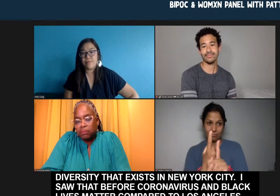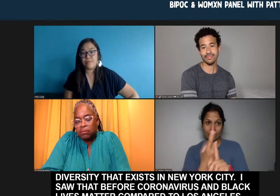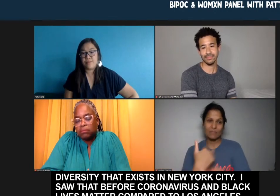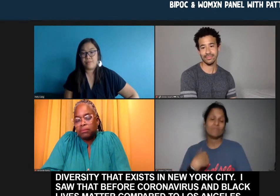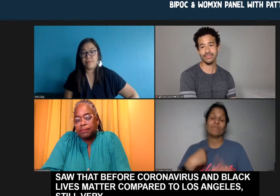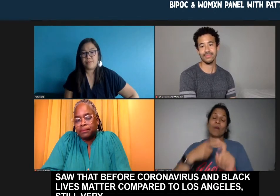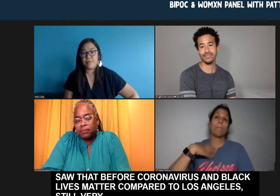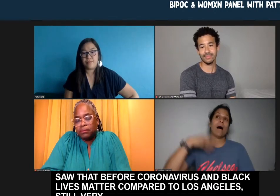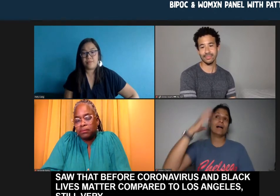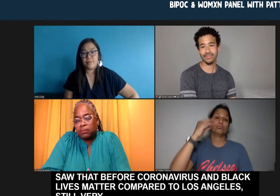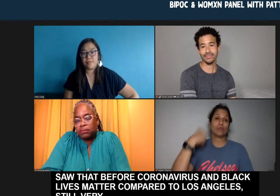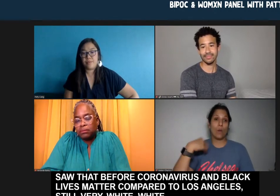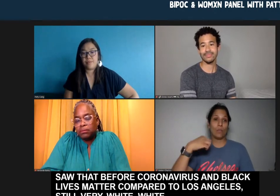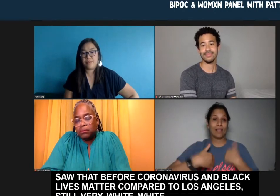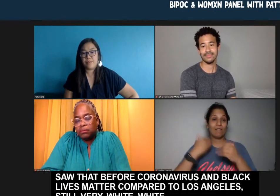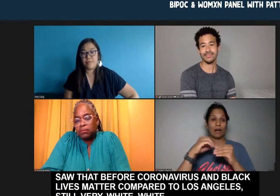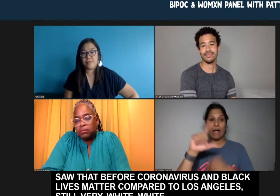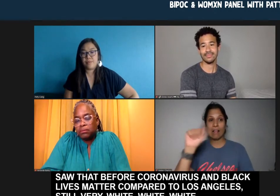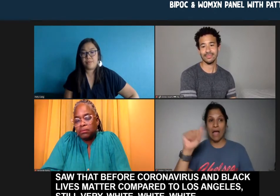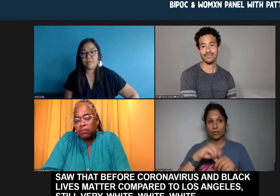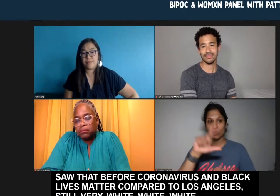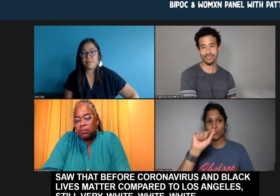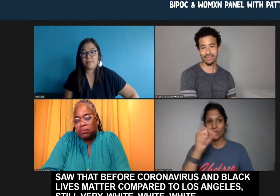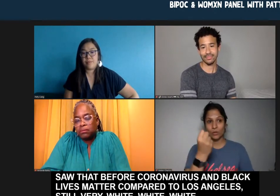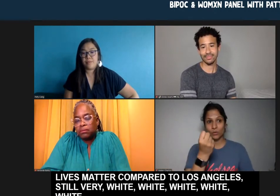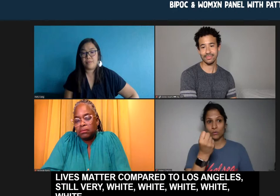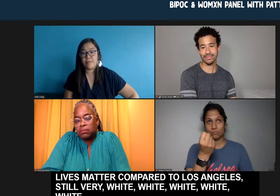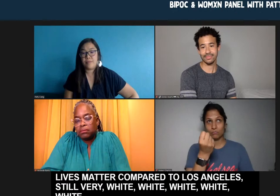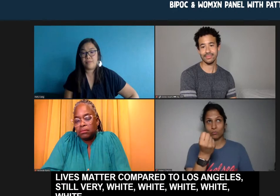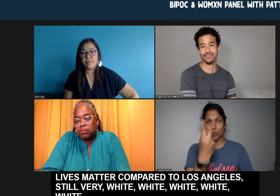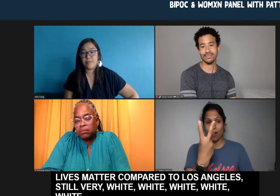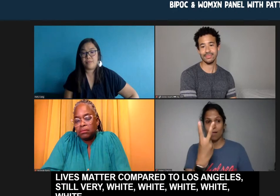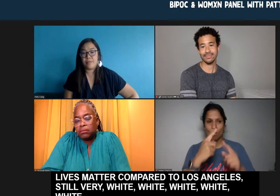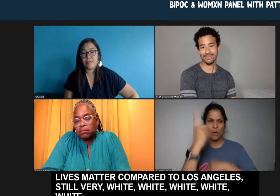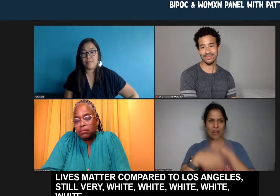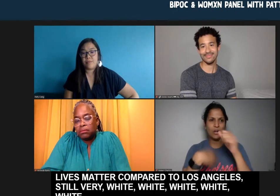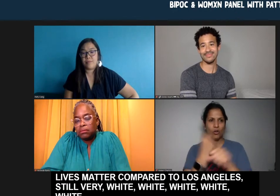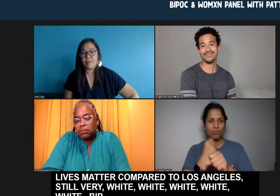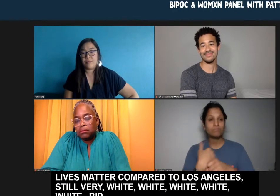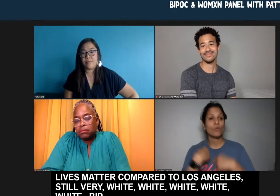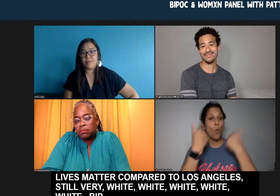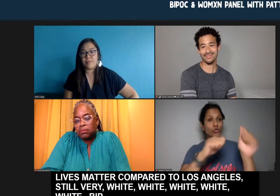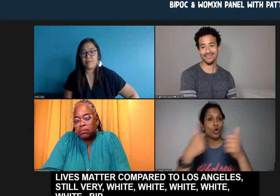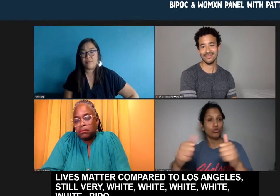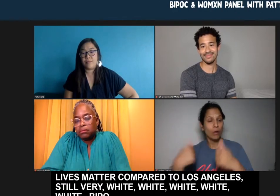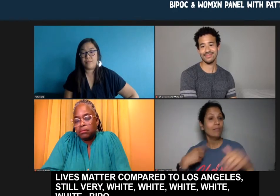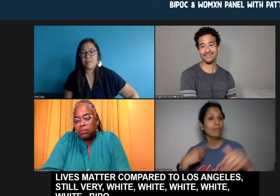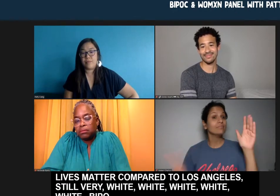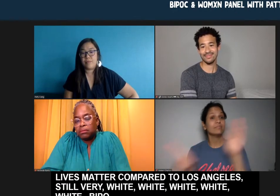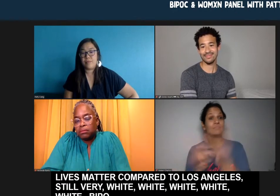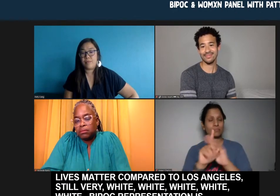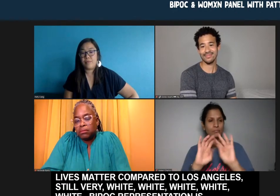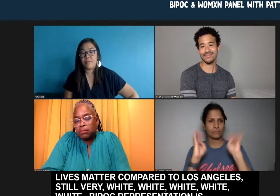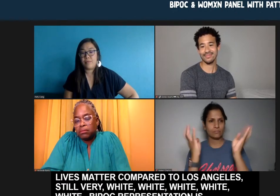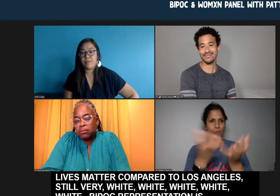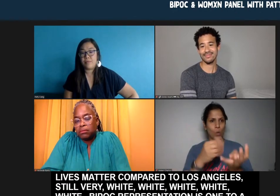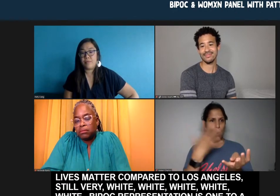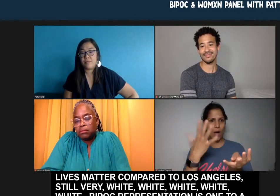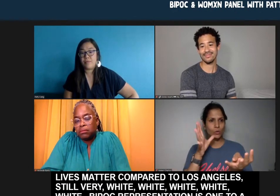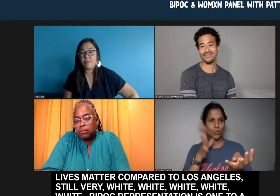And the BIPOC representation is like one to a group of white people. And so I would show